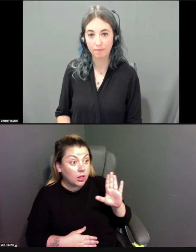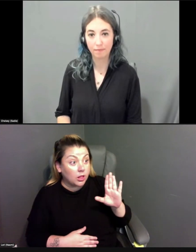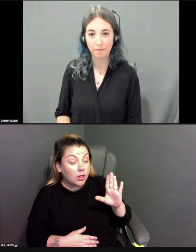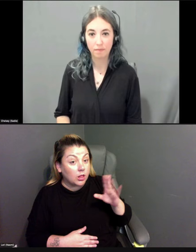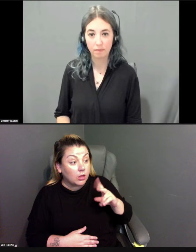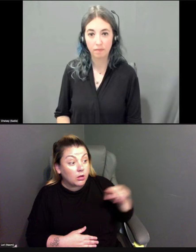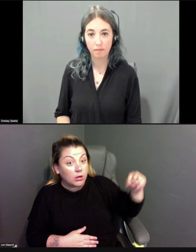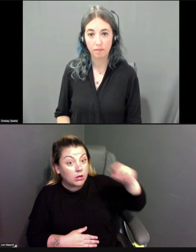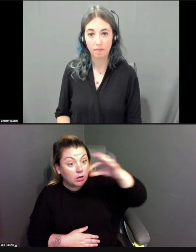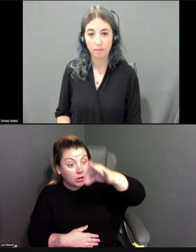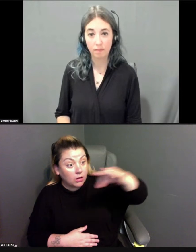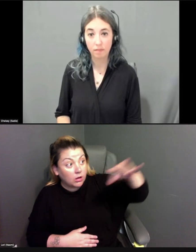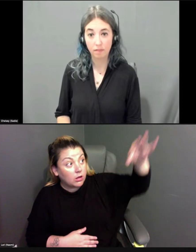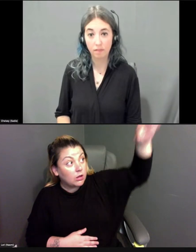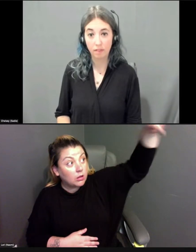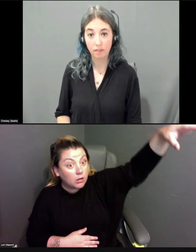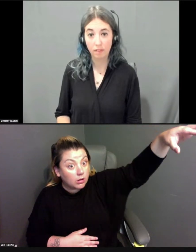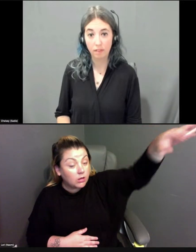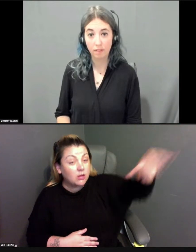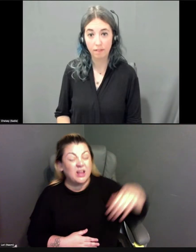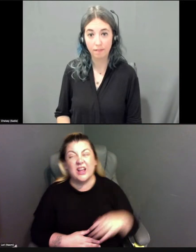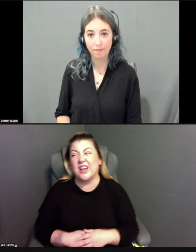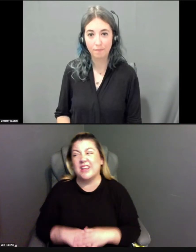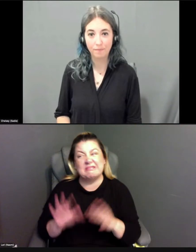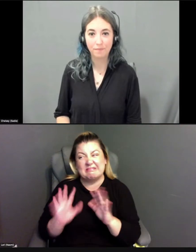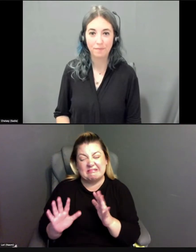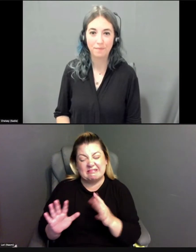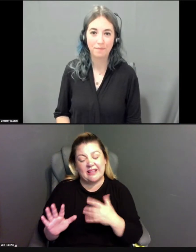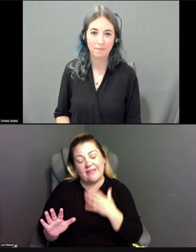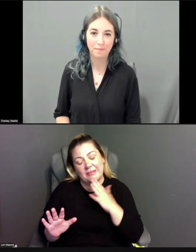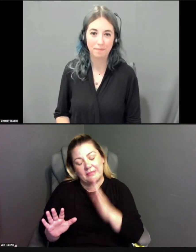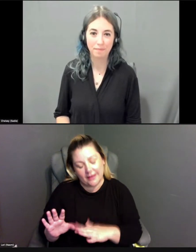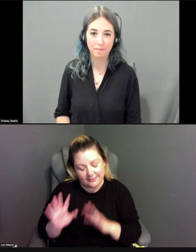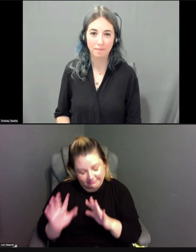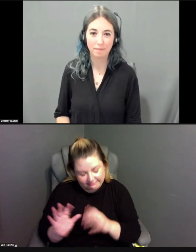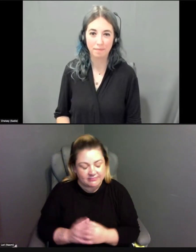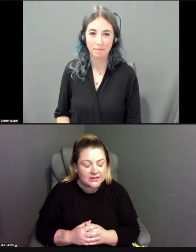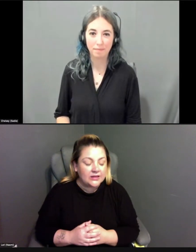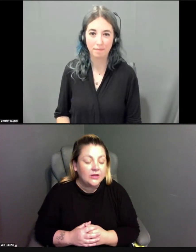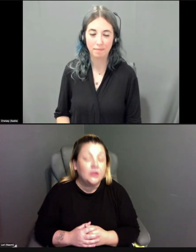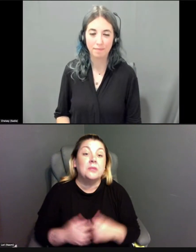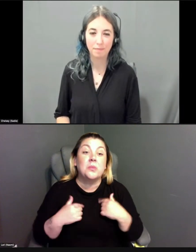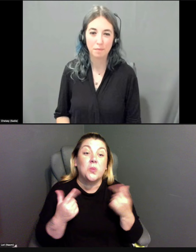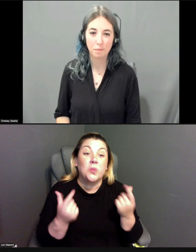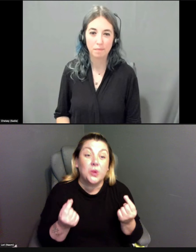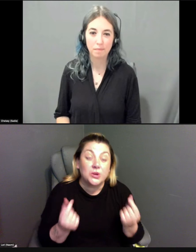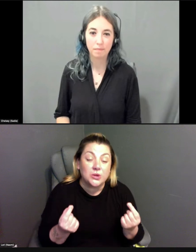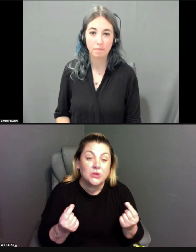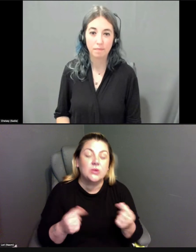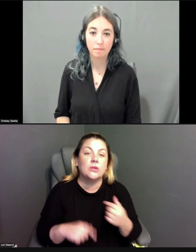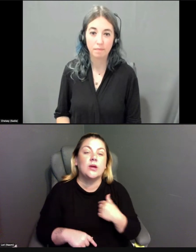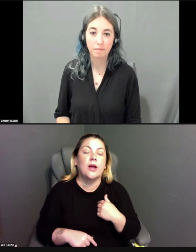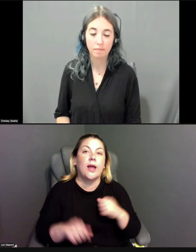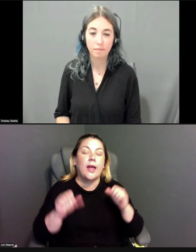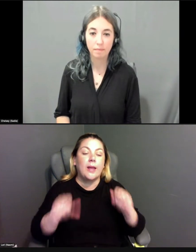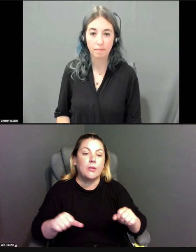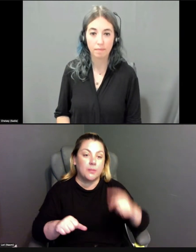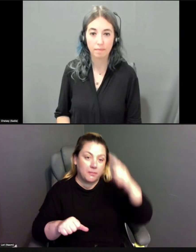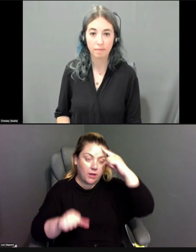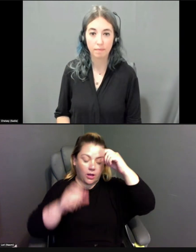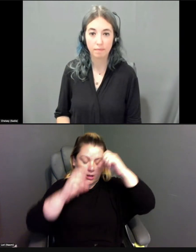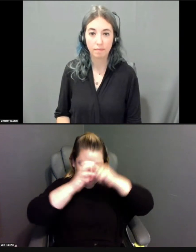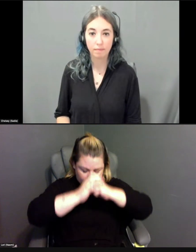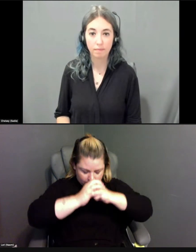like I felt really bad about that. And so basically I found myself being able to observe my thought process and be like,